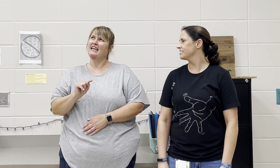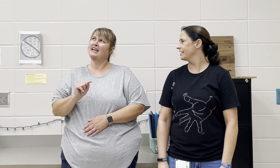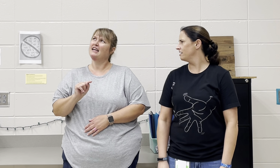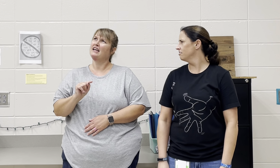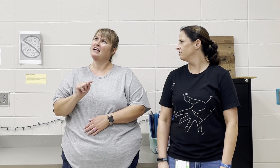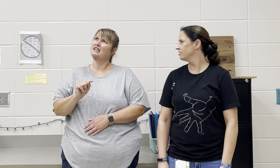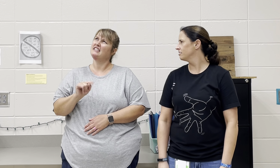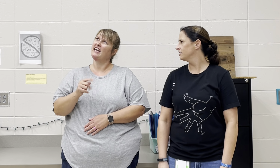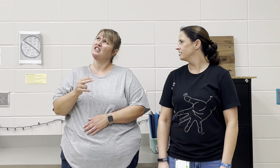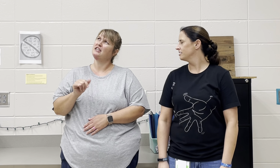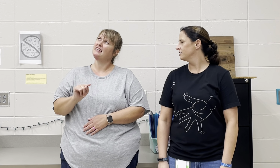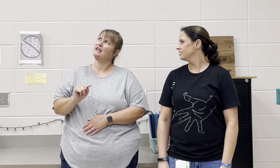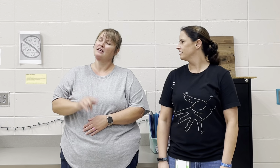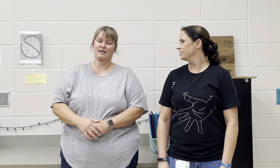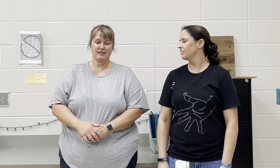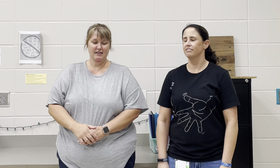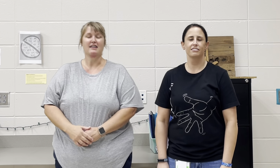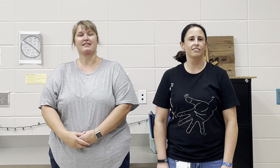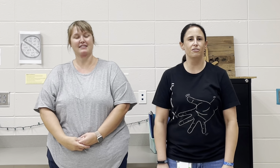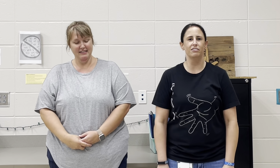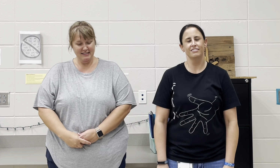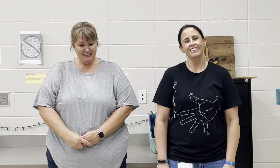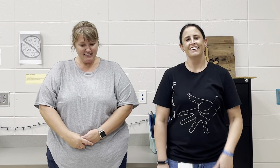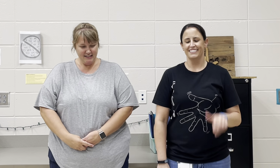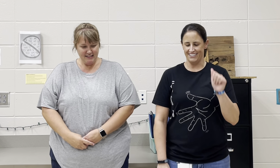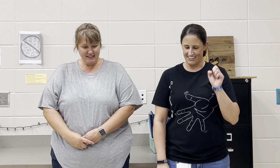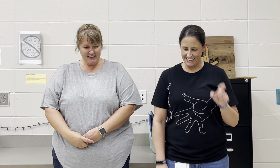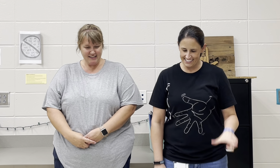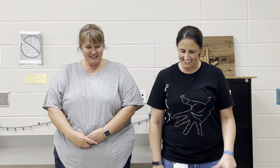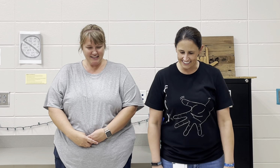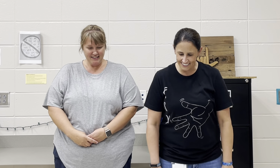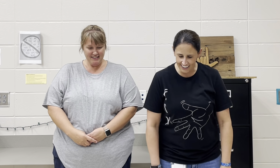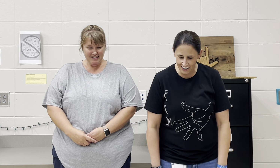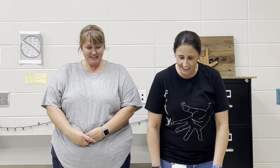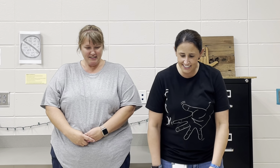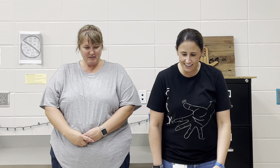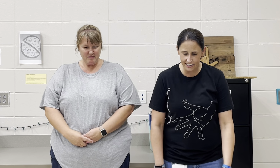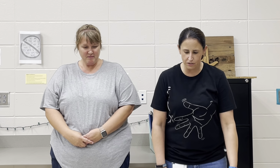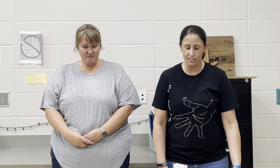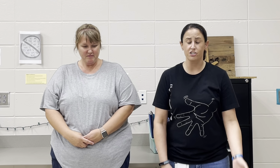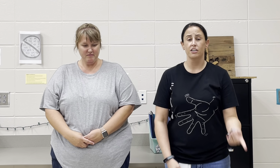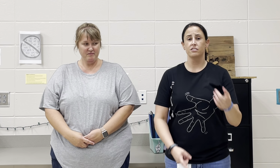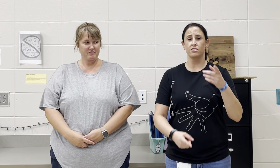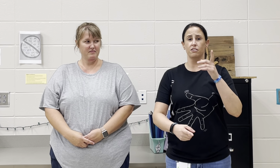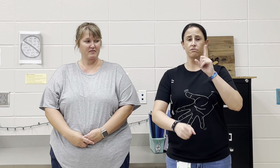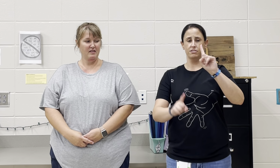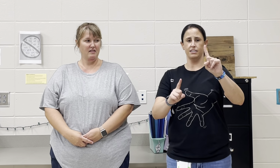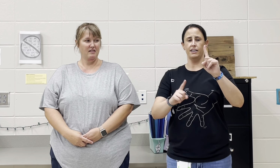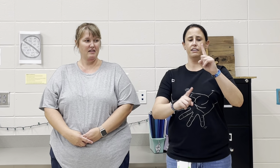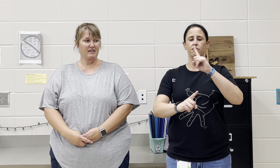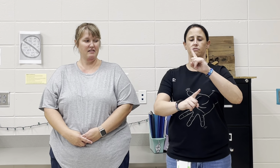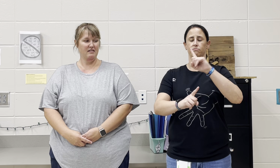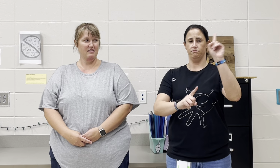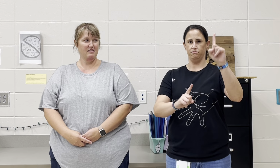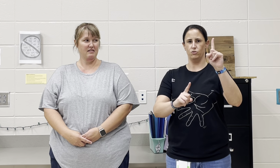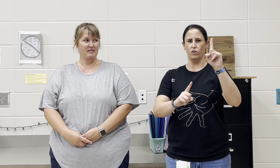SAL? THAT? Oh well. So ASL, sign language. So sign, it's one